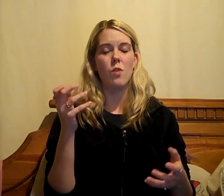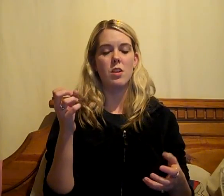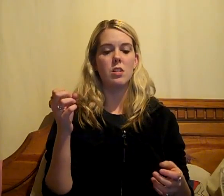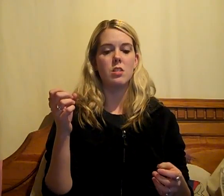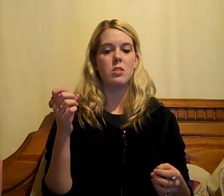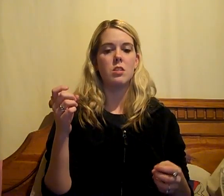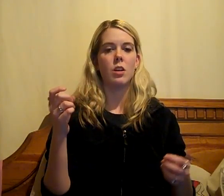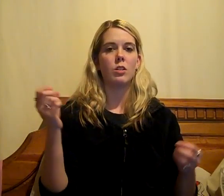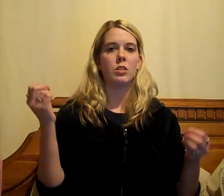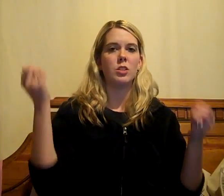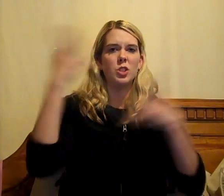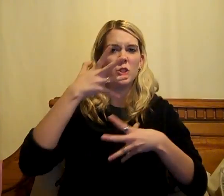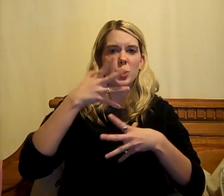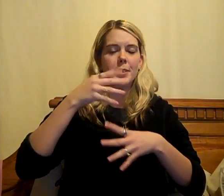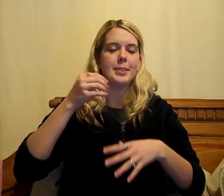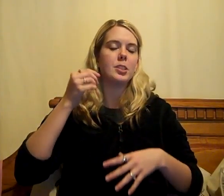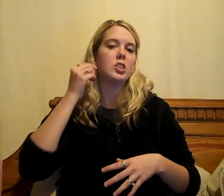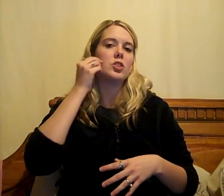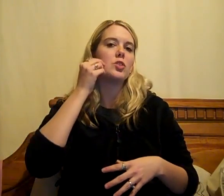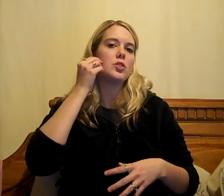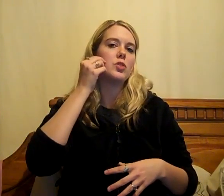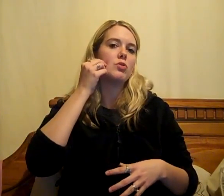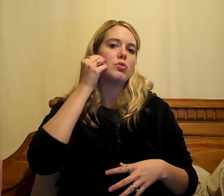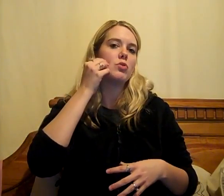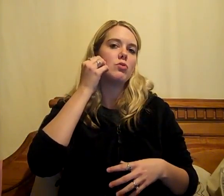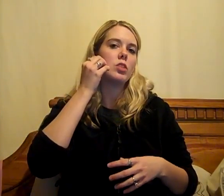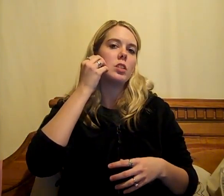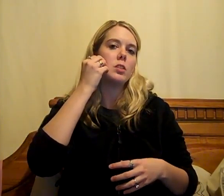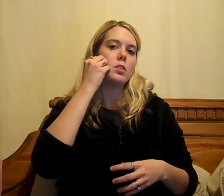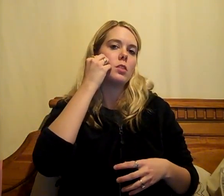like bruising. This is a bruising stacker, actually.